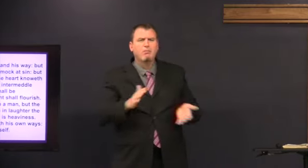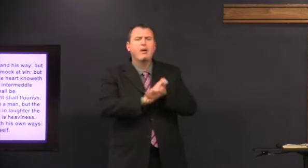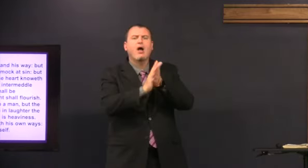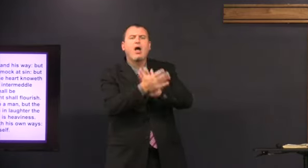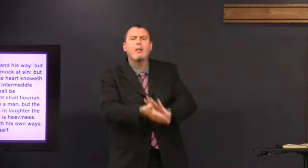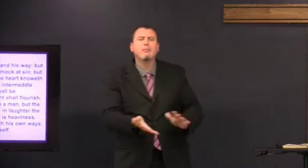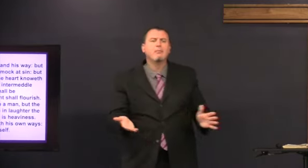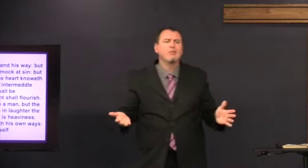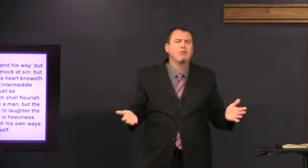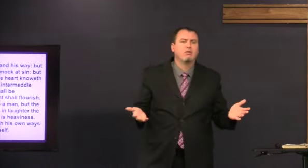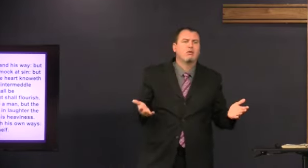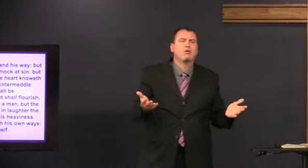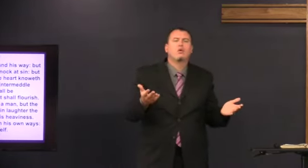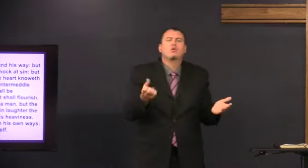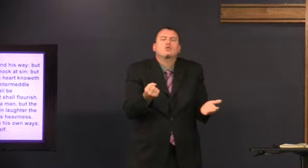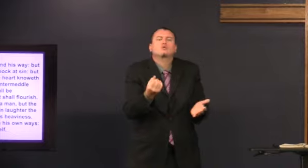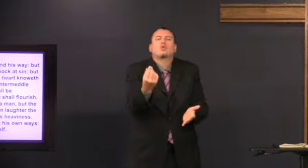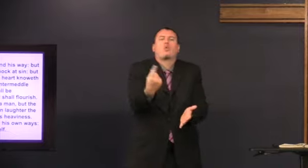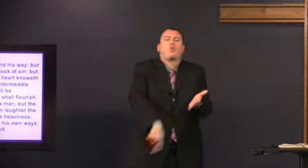drugs are now more and more available.